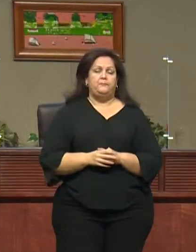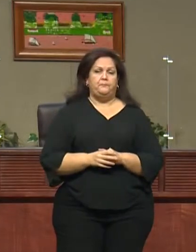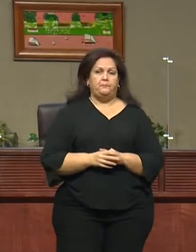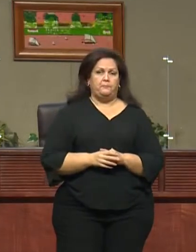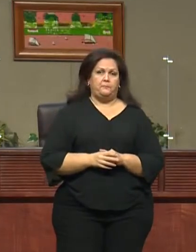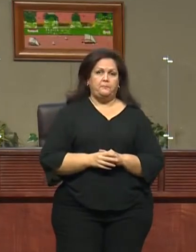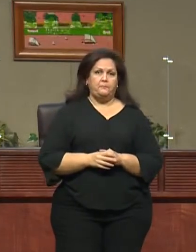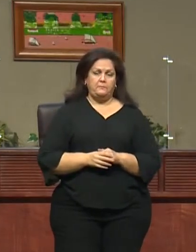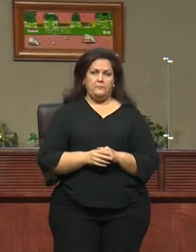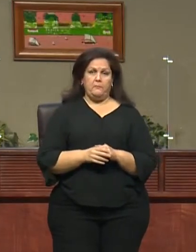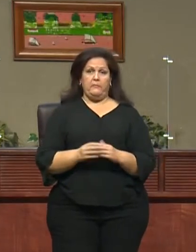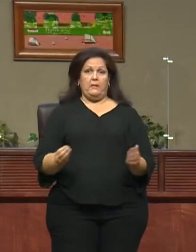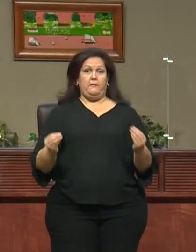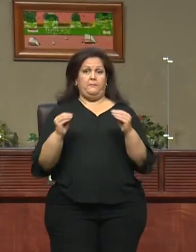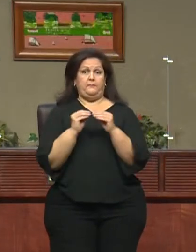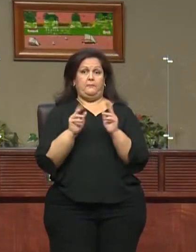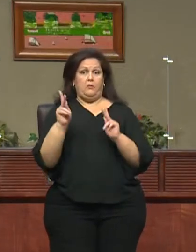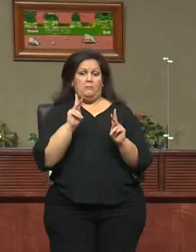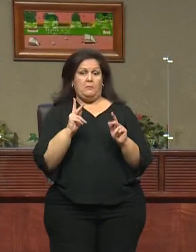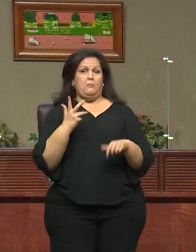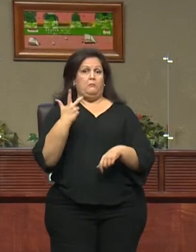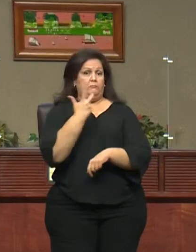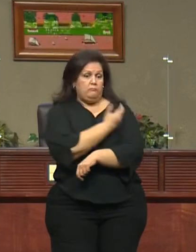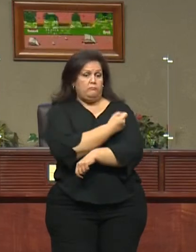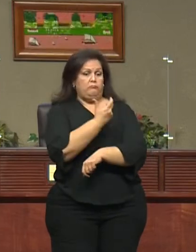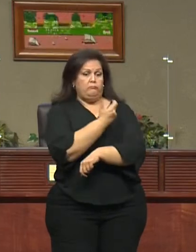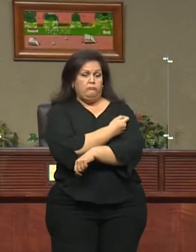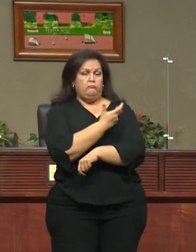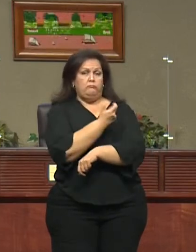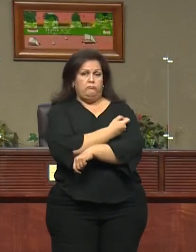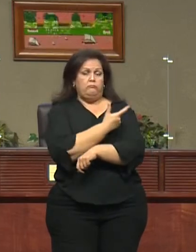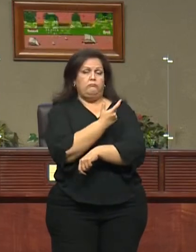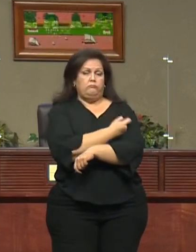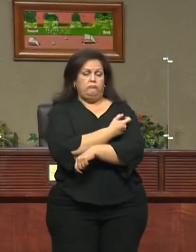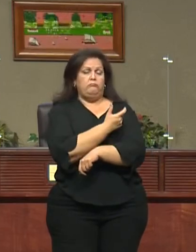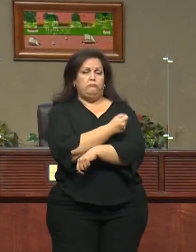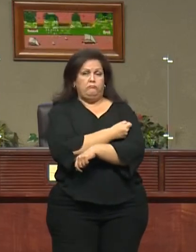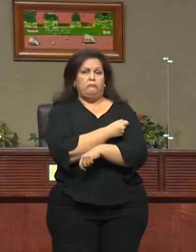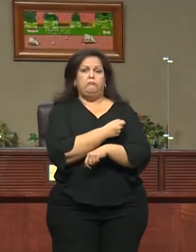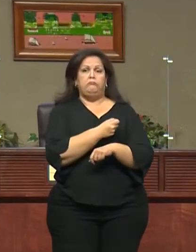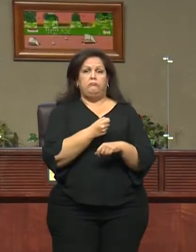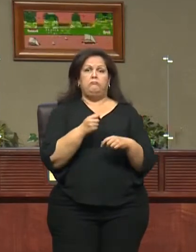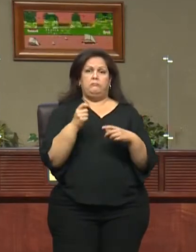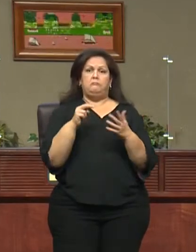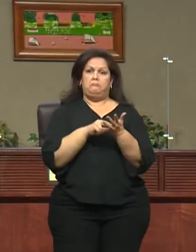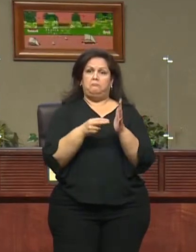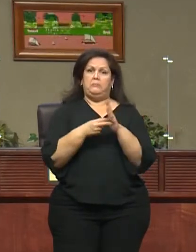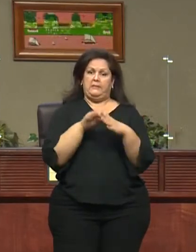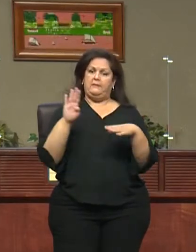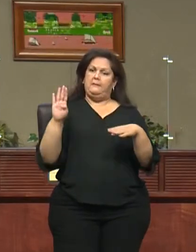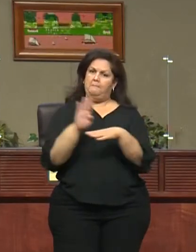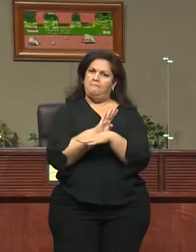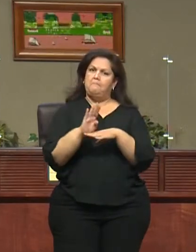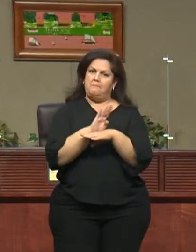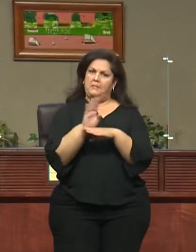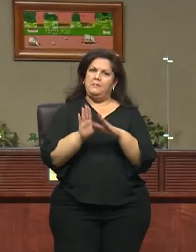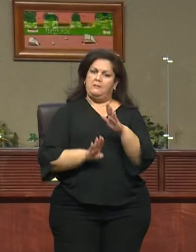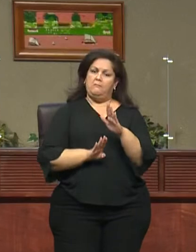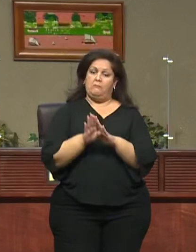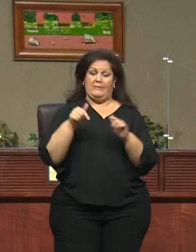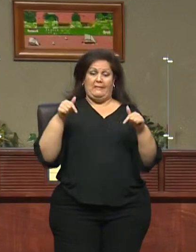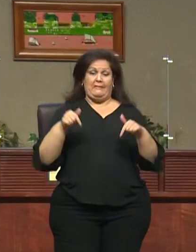As more and more Americans get vaccinated, it results in booming business for the Orange County Convention